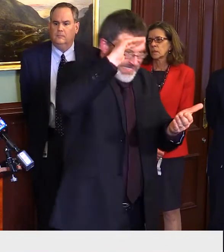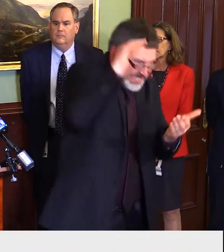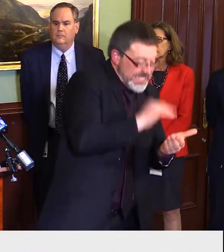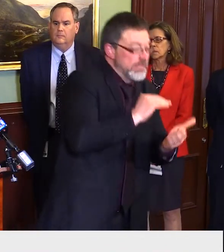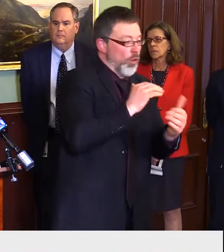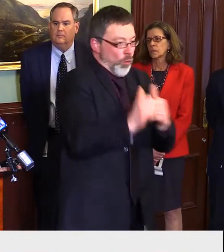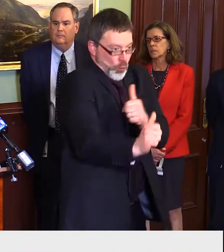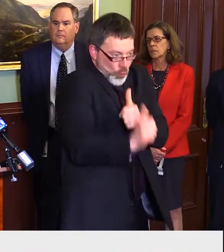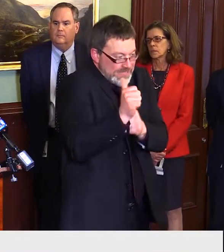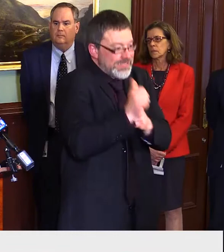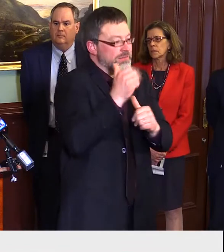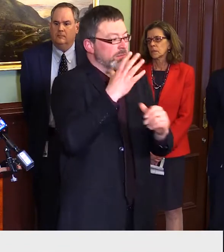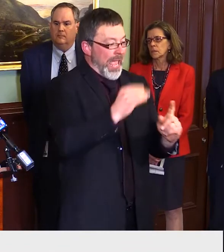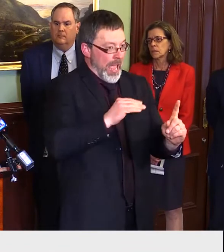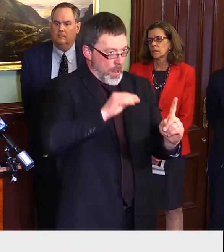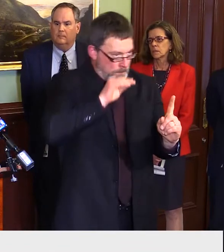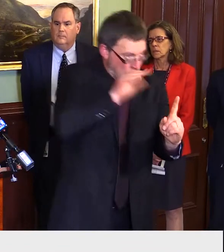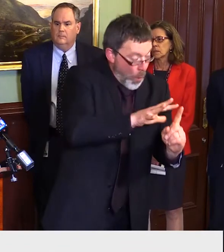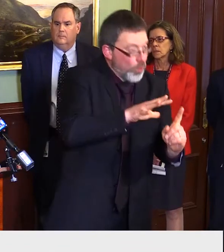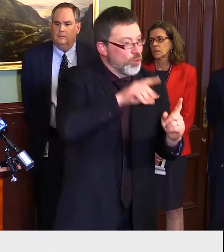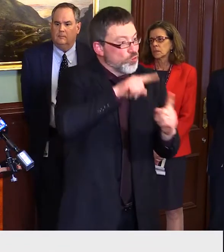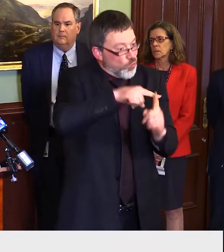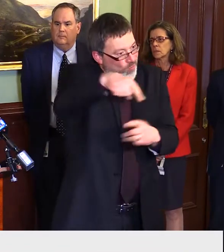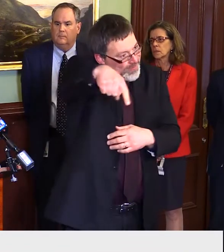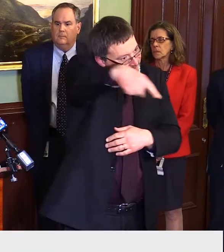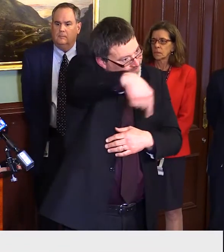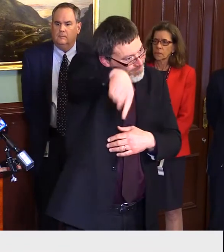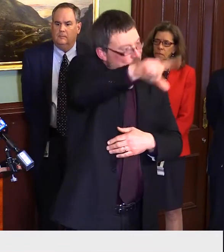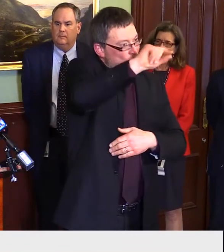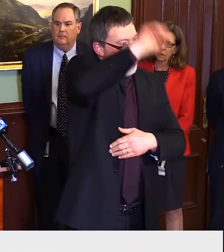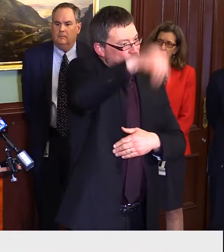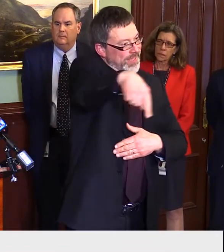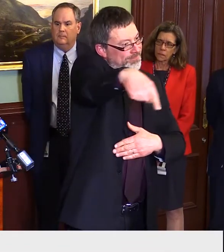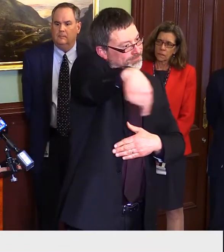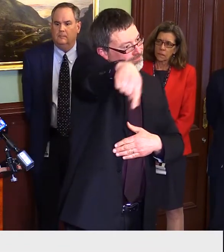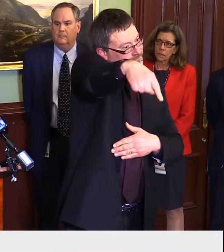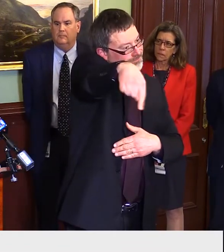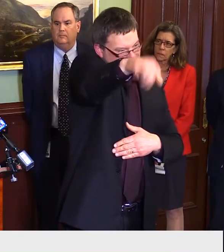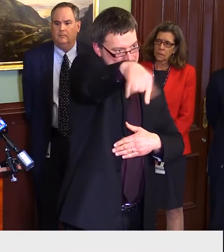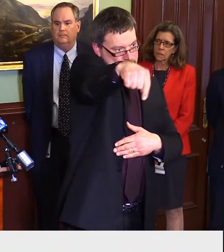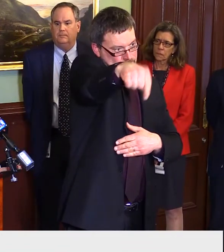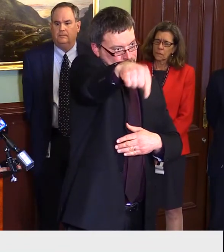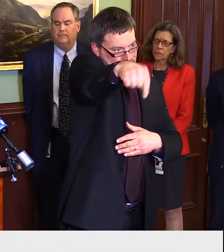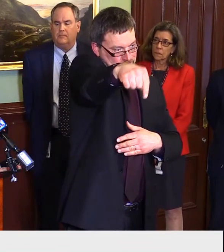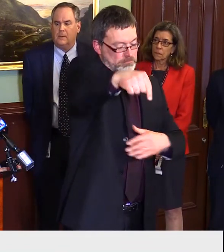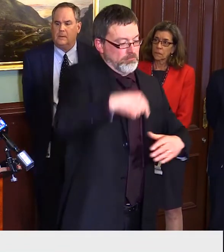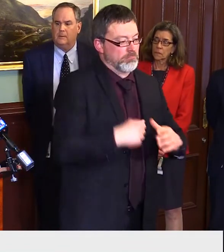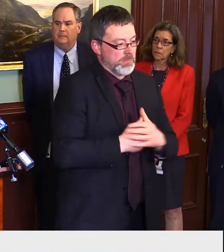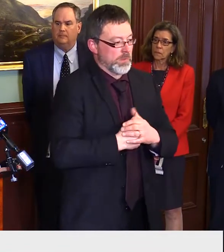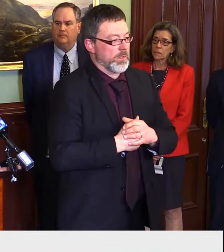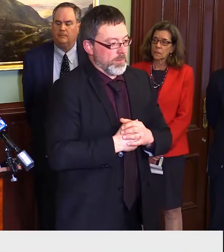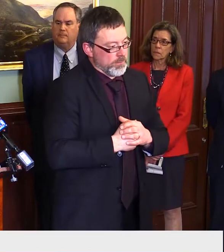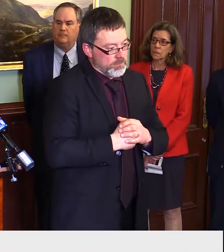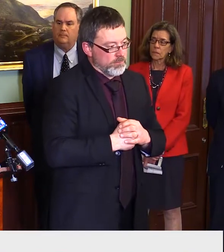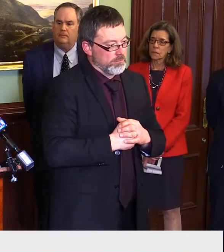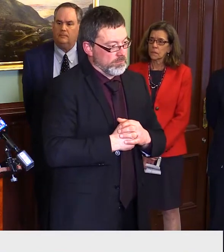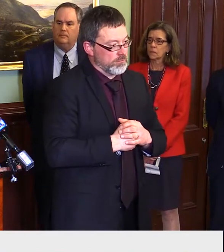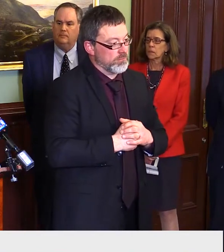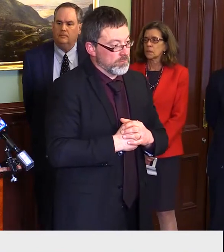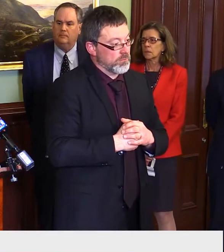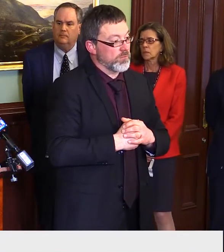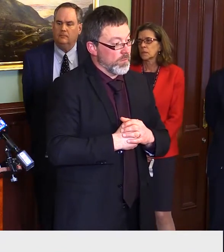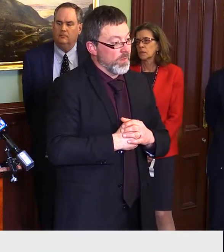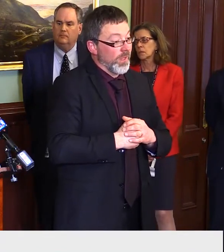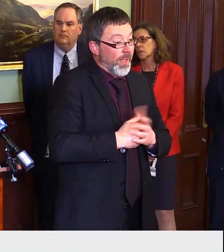By restricting visitors to long-term care facilities, carefully screening all individuals entering those facilities, and promoting